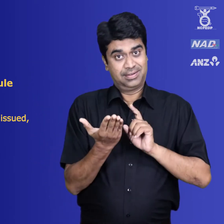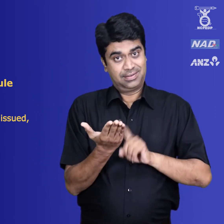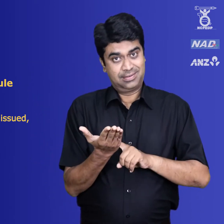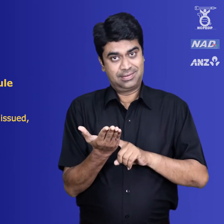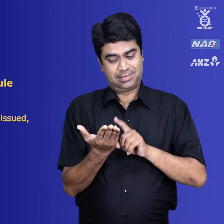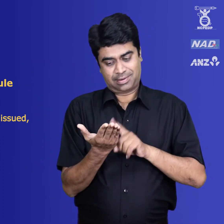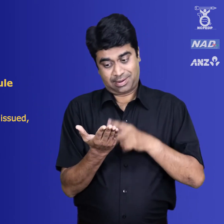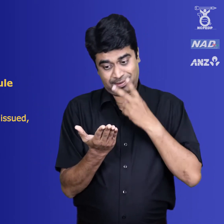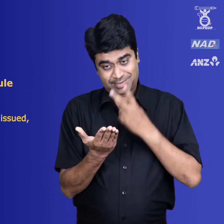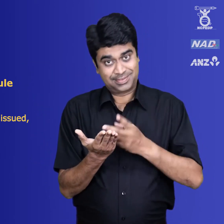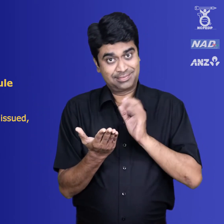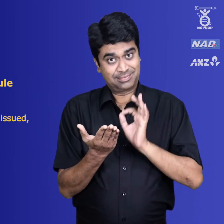of Parliament.